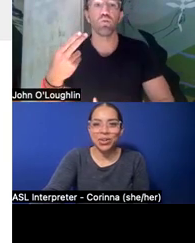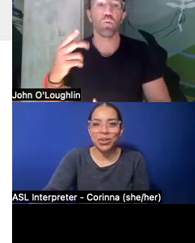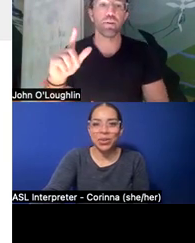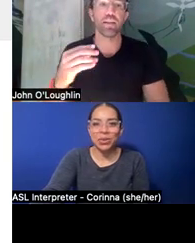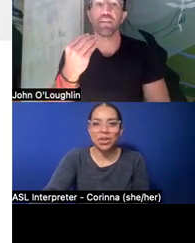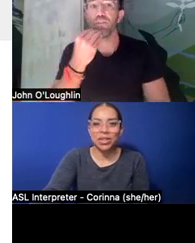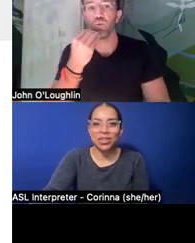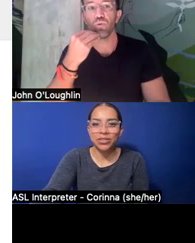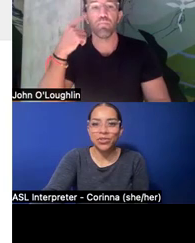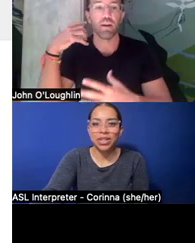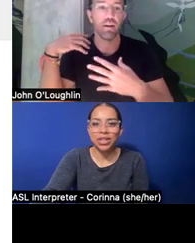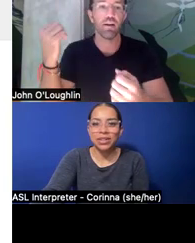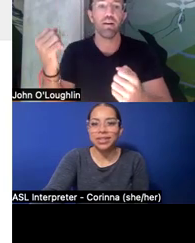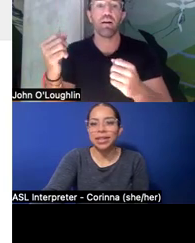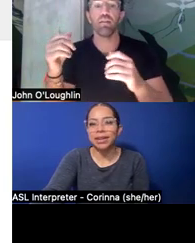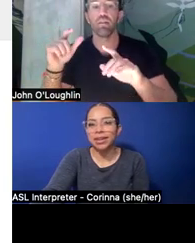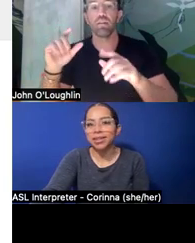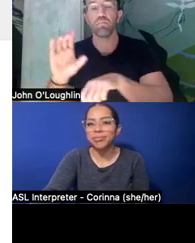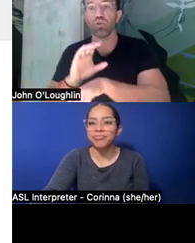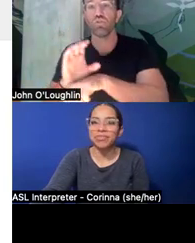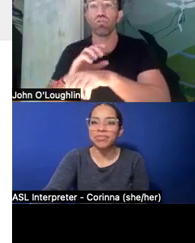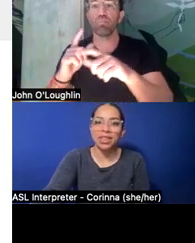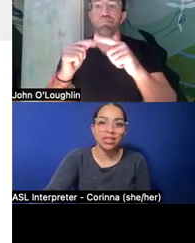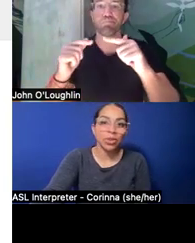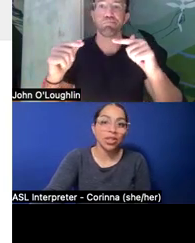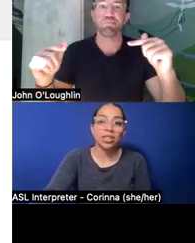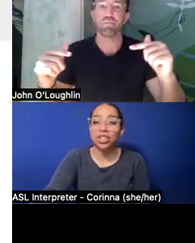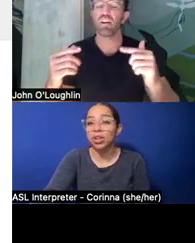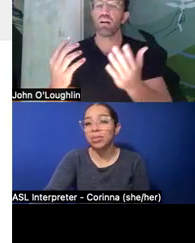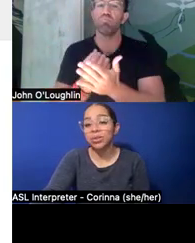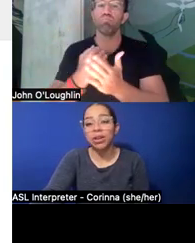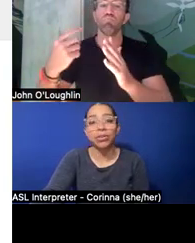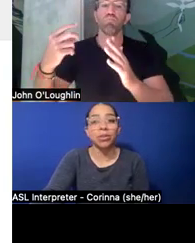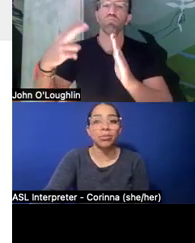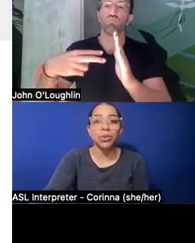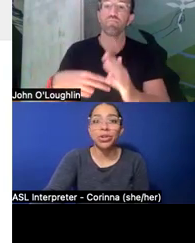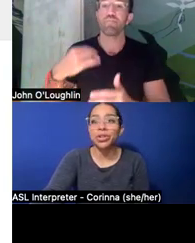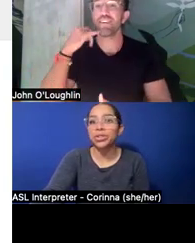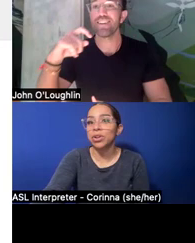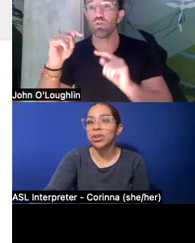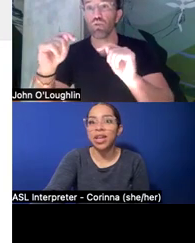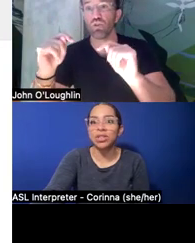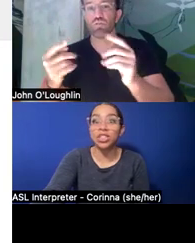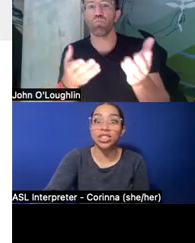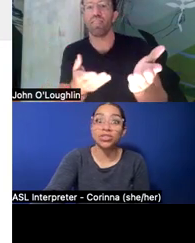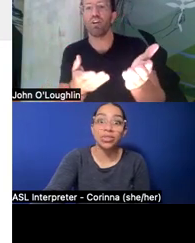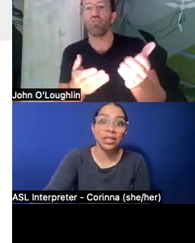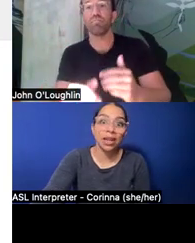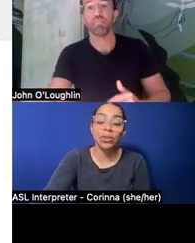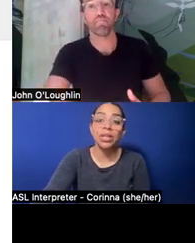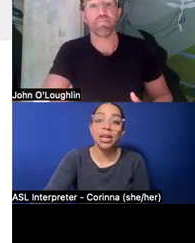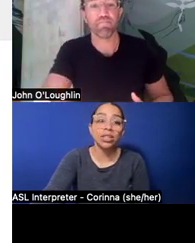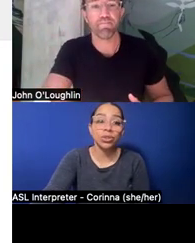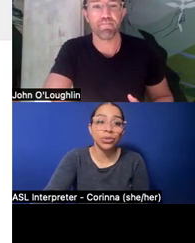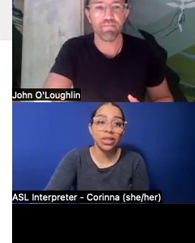Okay, so different things that we're going to touch on, mental health, computers, all of that. So I suggest reading that.